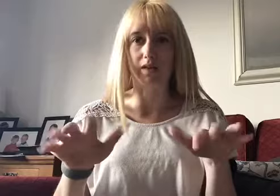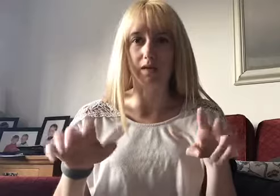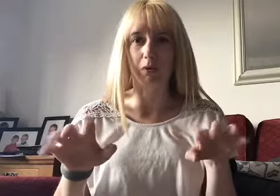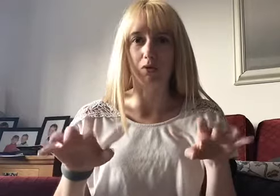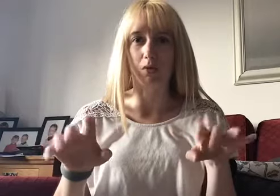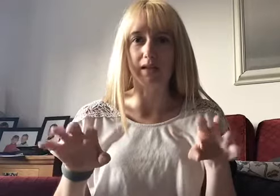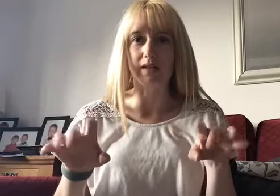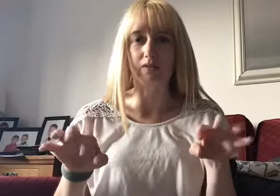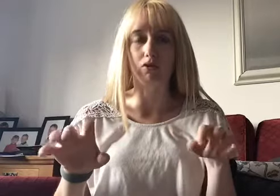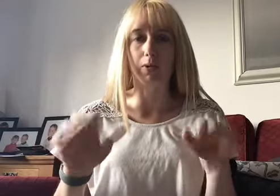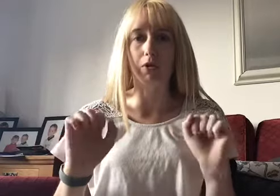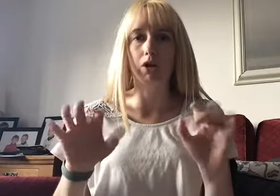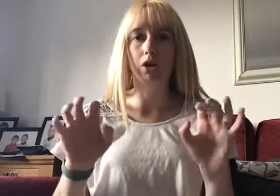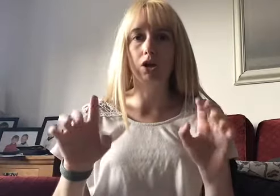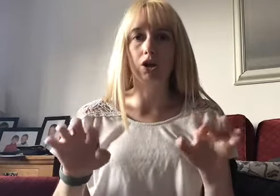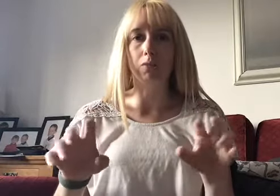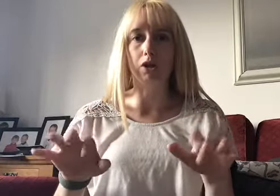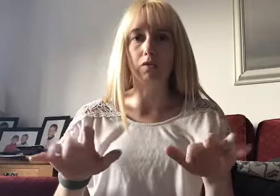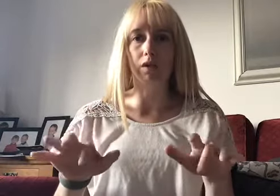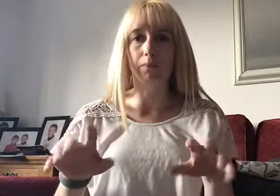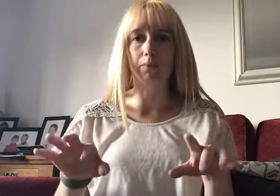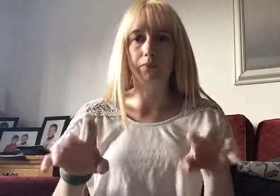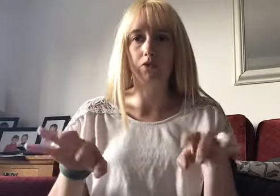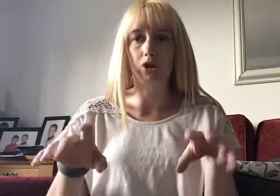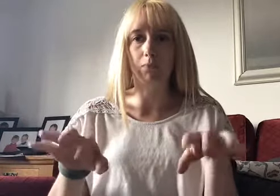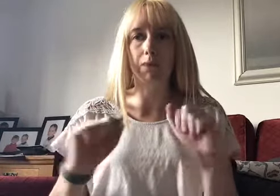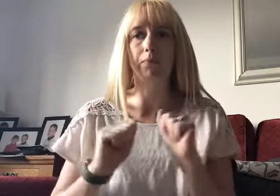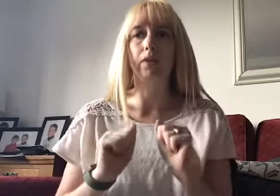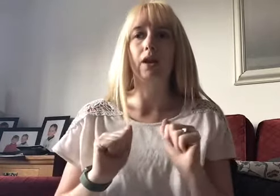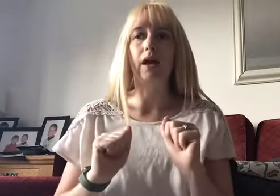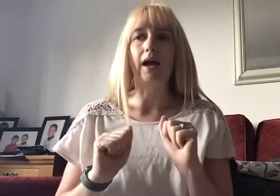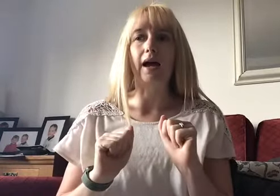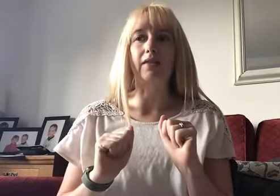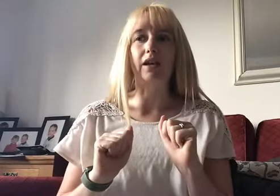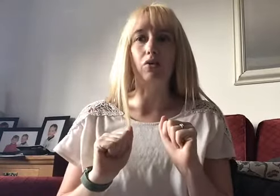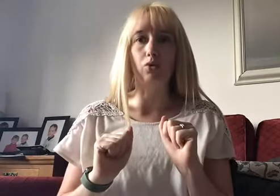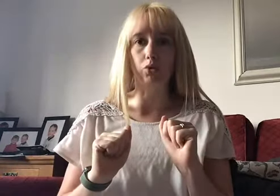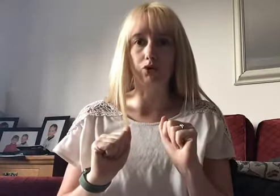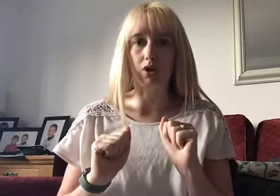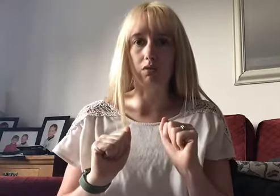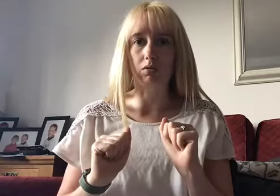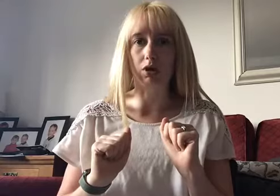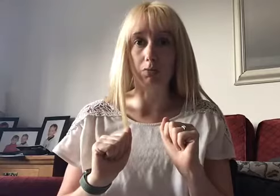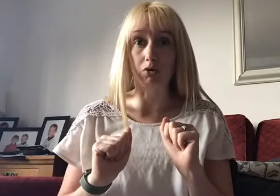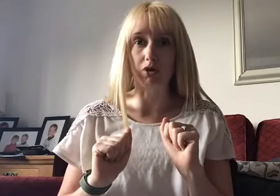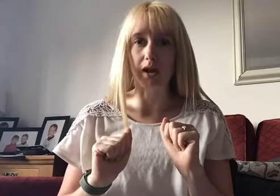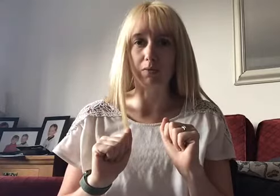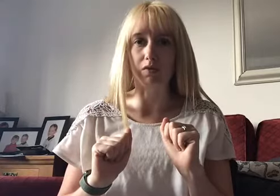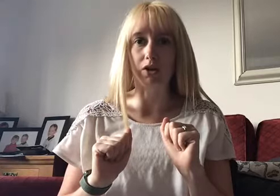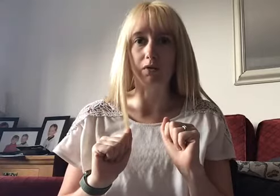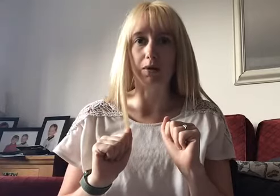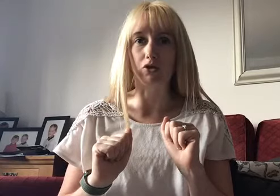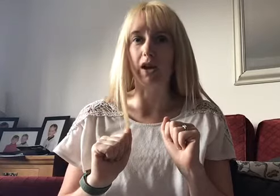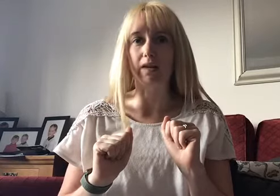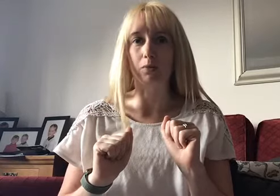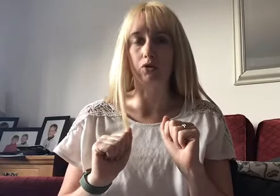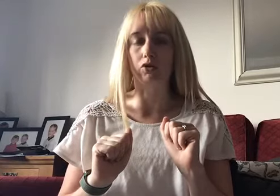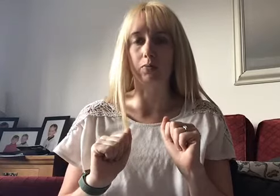that one's quite easy to remember. Computer, typing. And then also computer games. So if you like to play on your Xbox or your